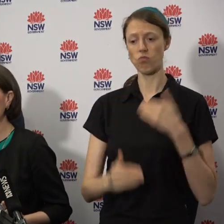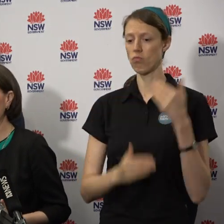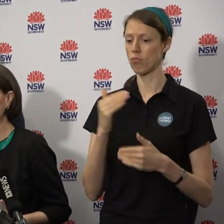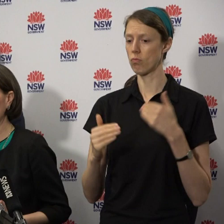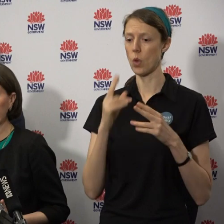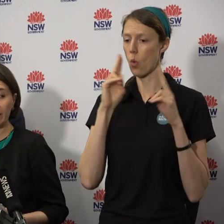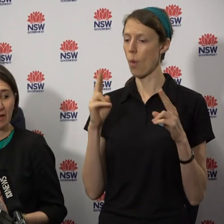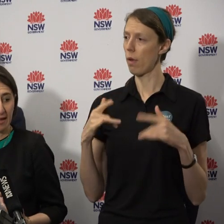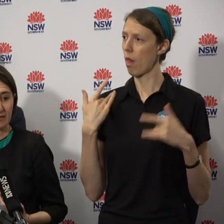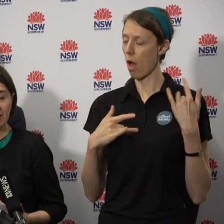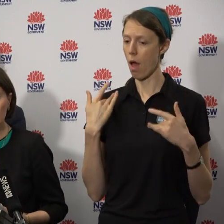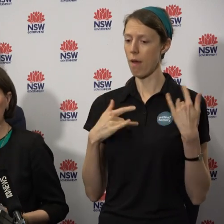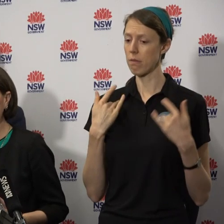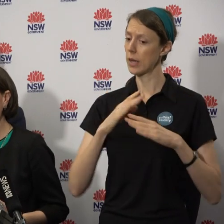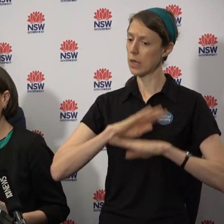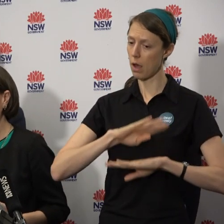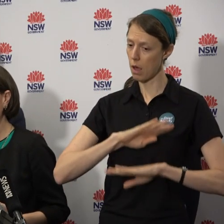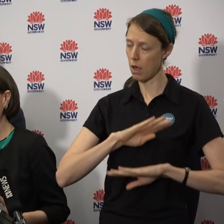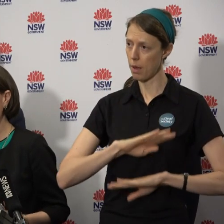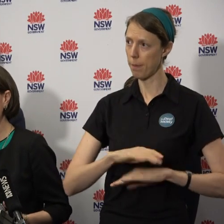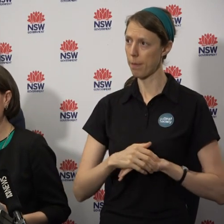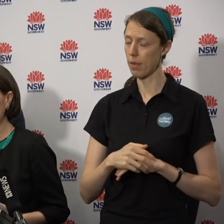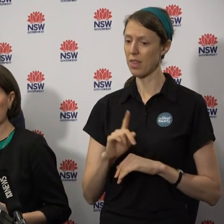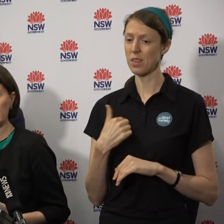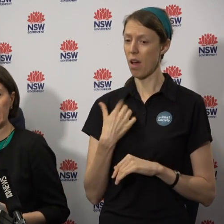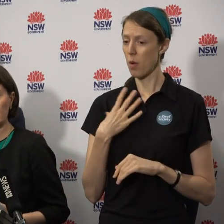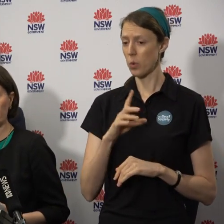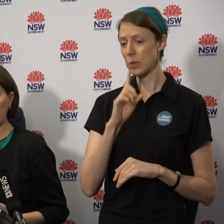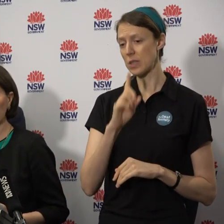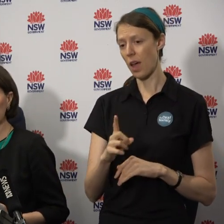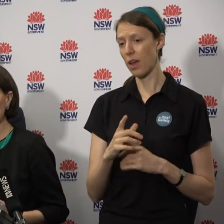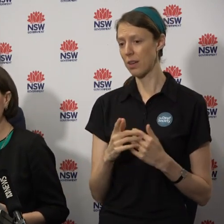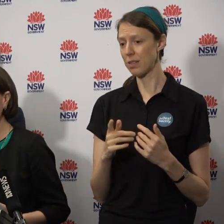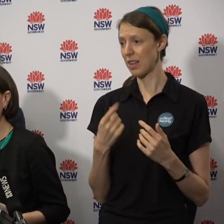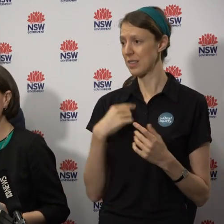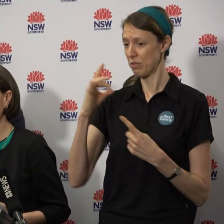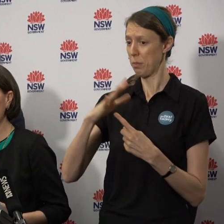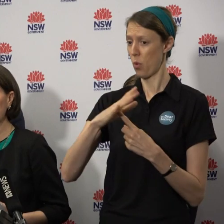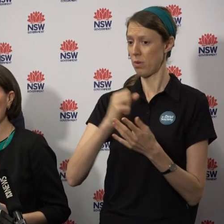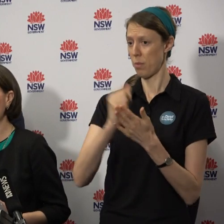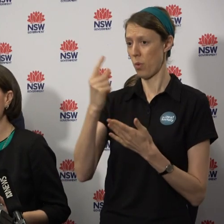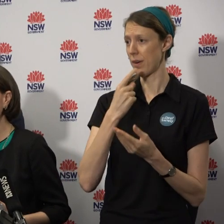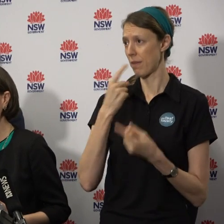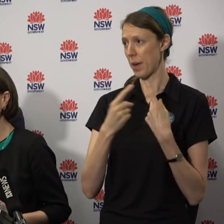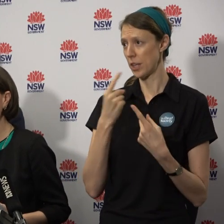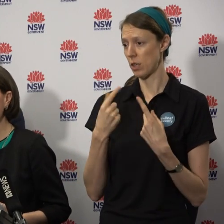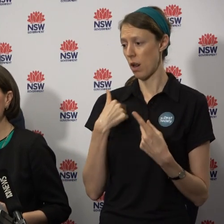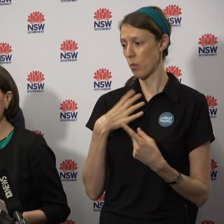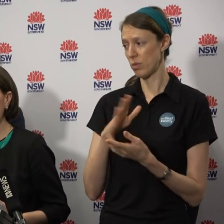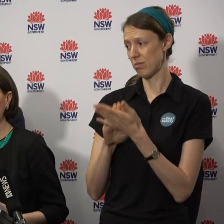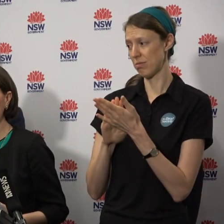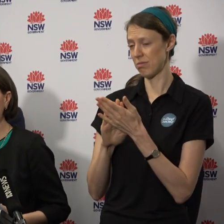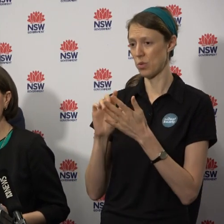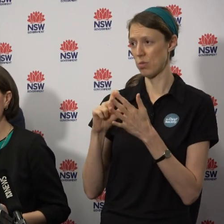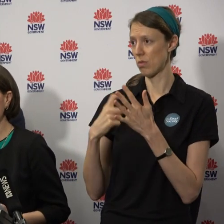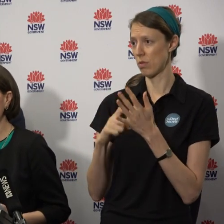that's what I want people to hear. And similarly, can I commend again the state's Chief Medical Officer and the Health Minister for being so proactive in